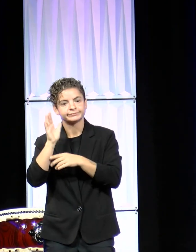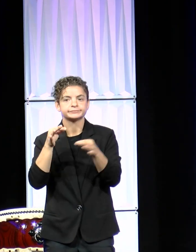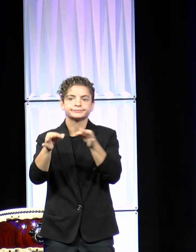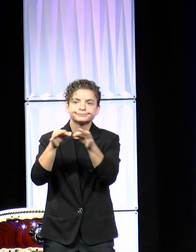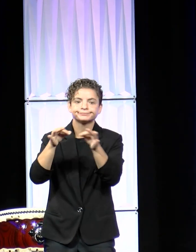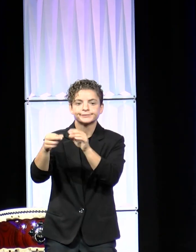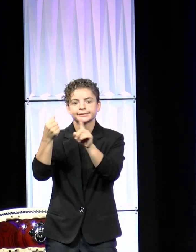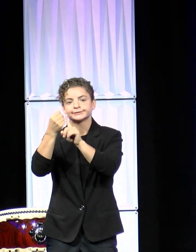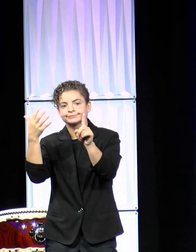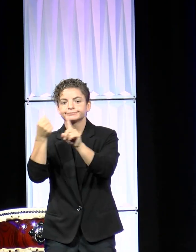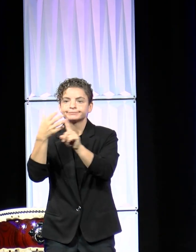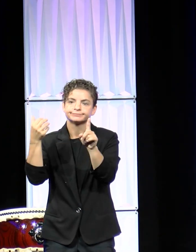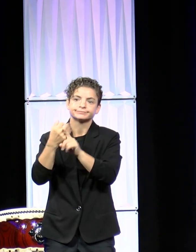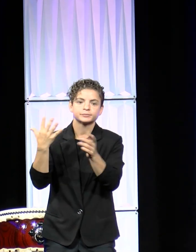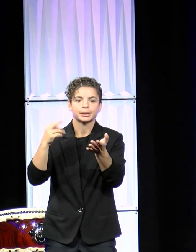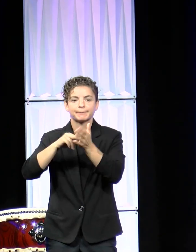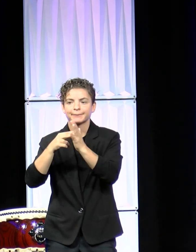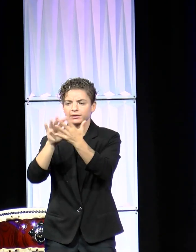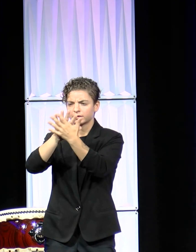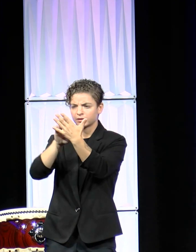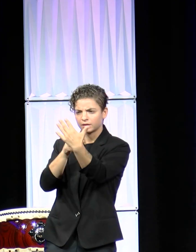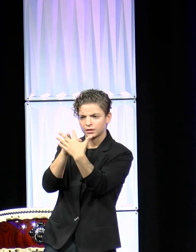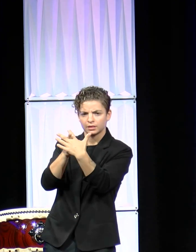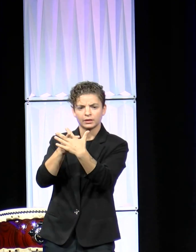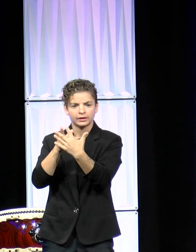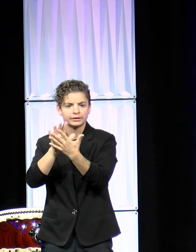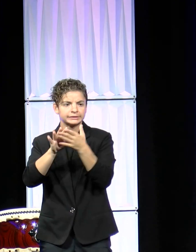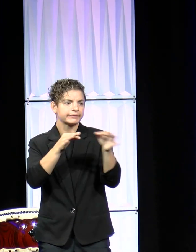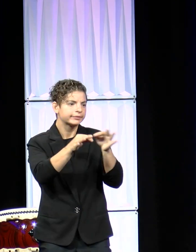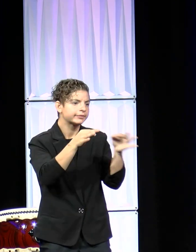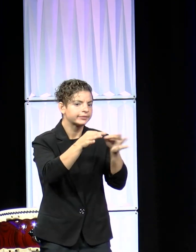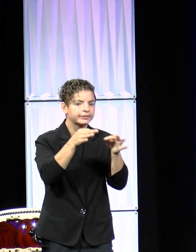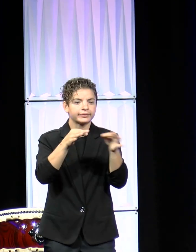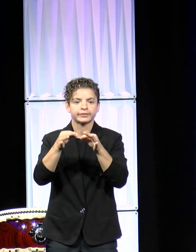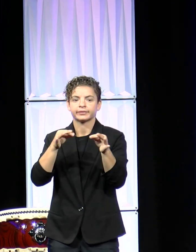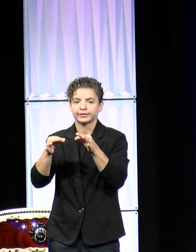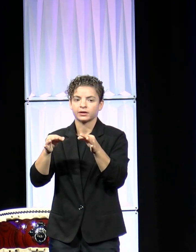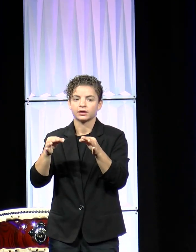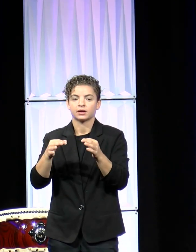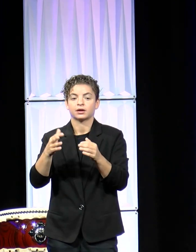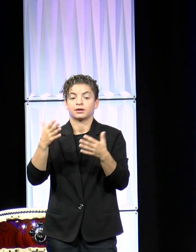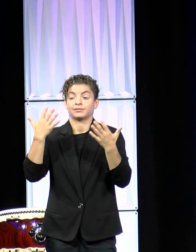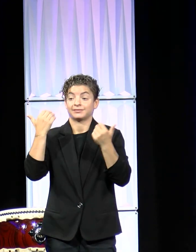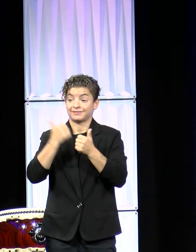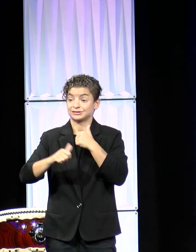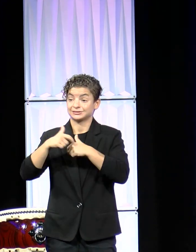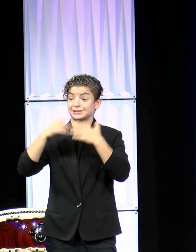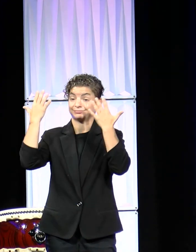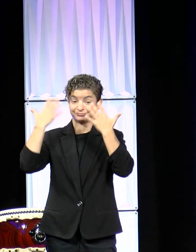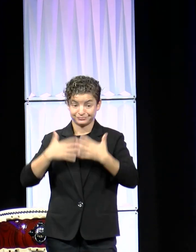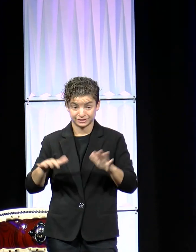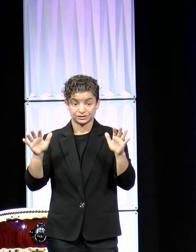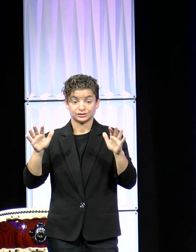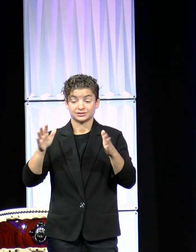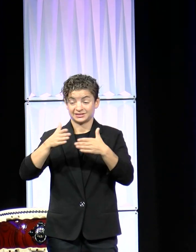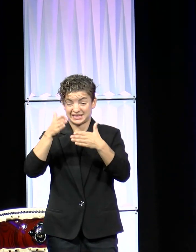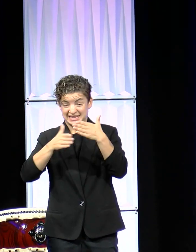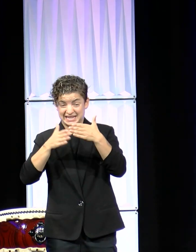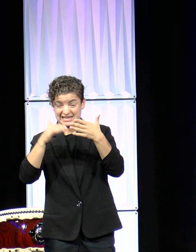those trainings, when we get to the Q&A, someone who wants to be an effective ally says, but what do I do?